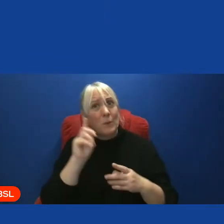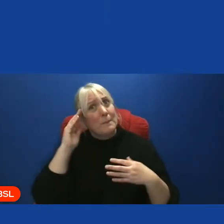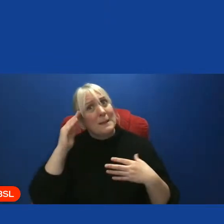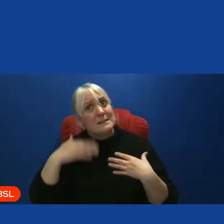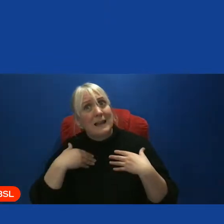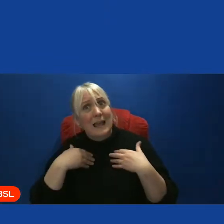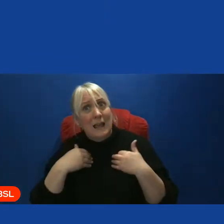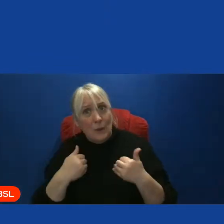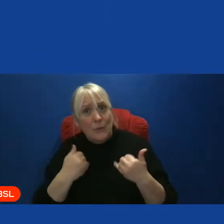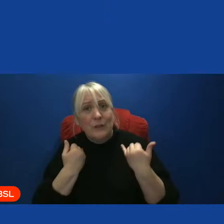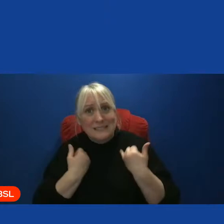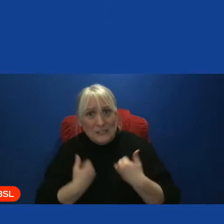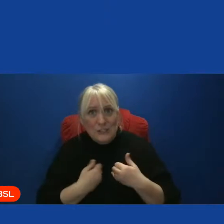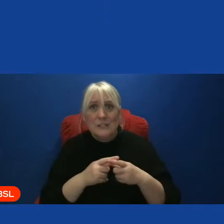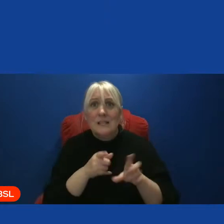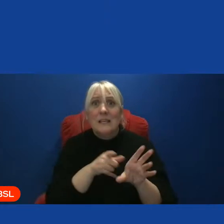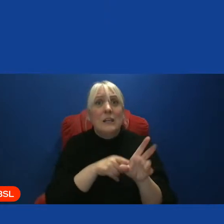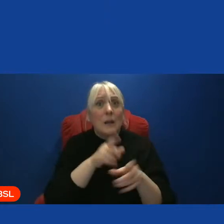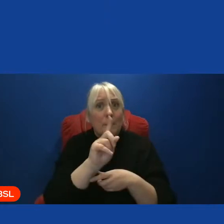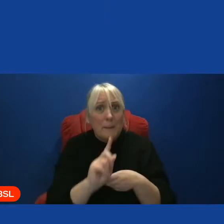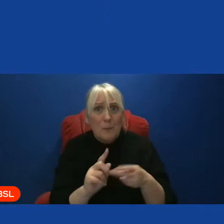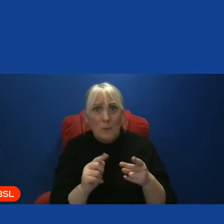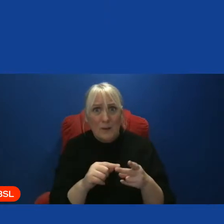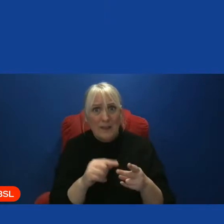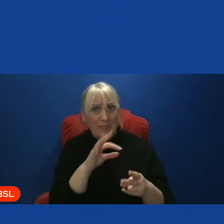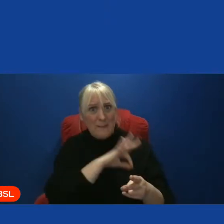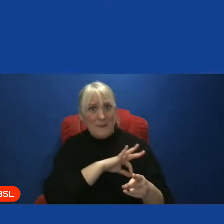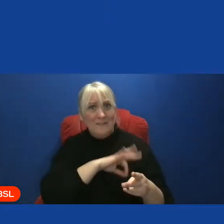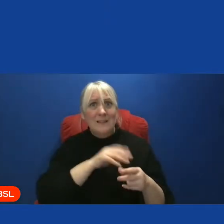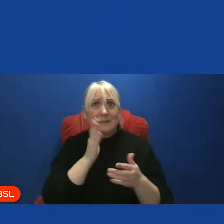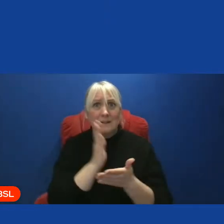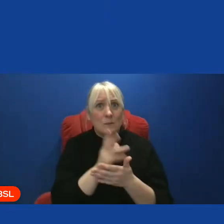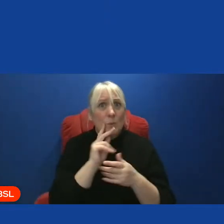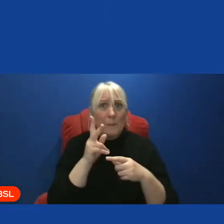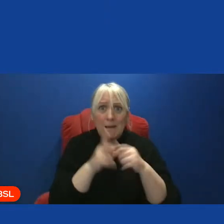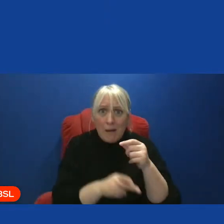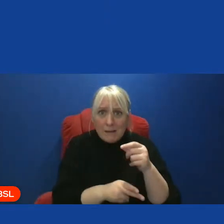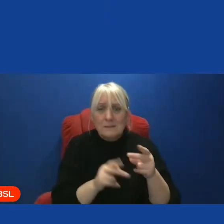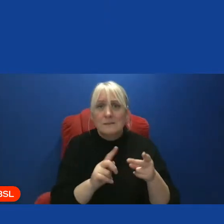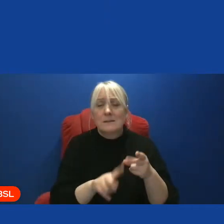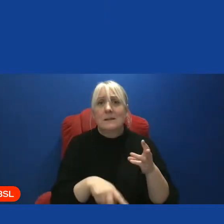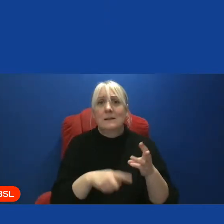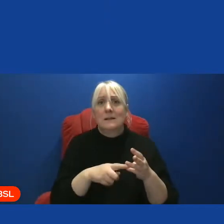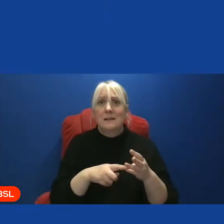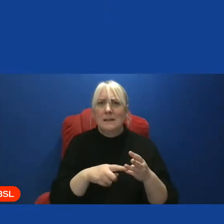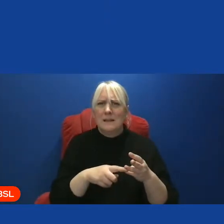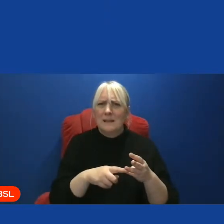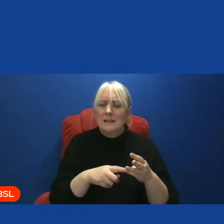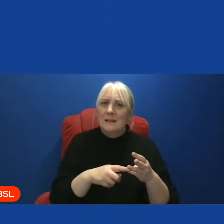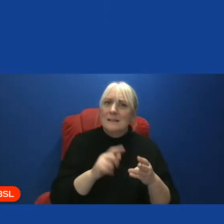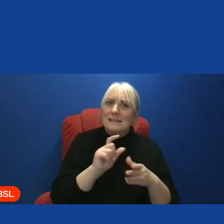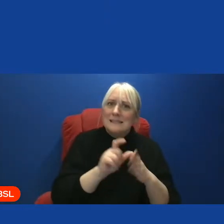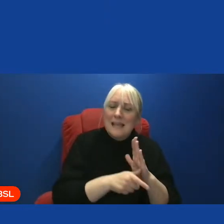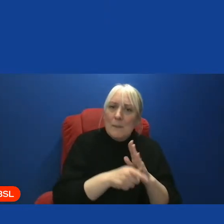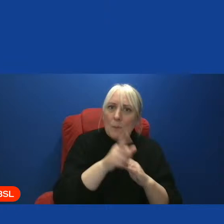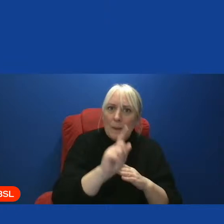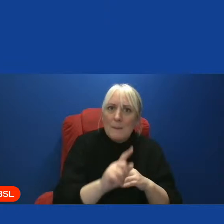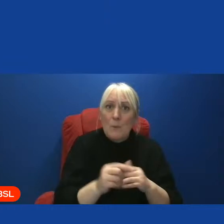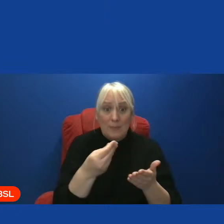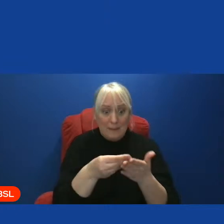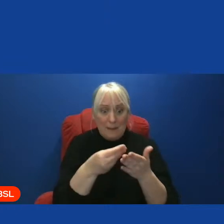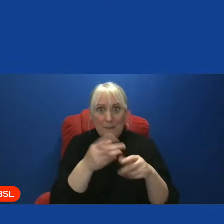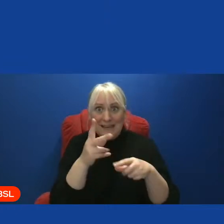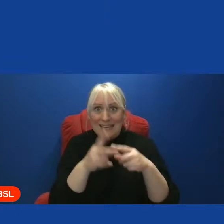conditions, to young people that will have their benefit cut, to people with disabilities that will have their money cut, but also where